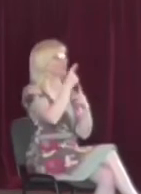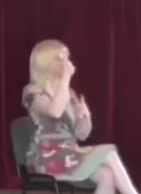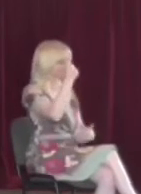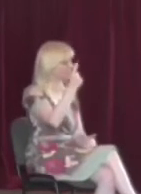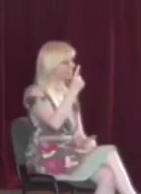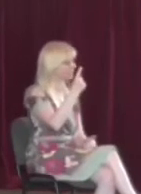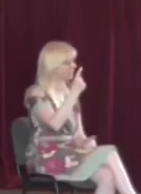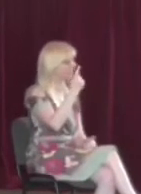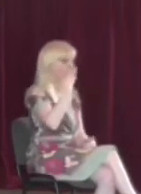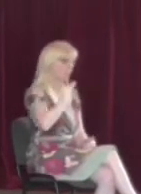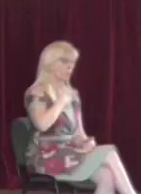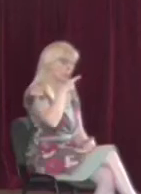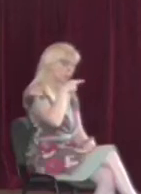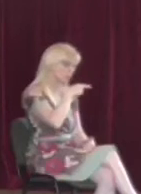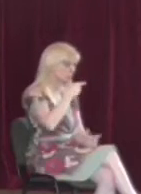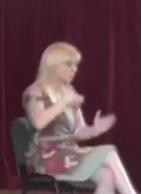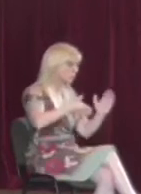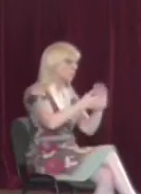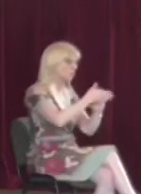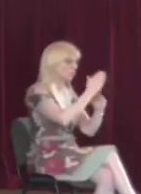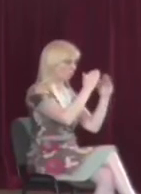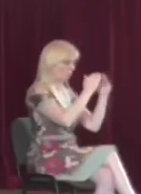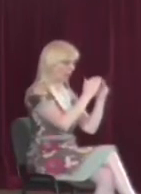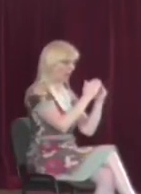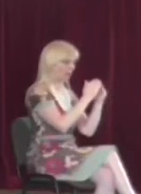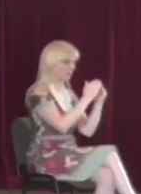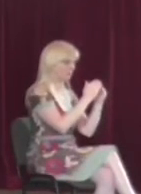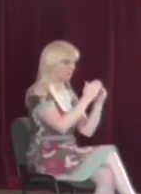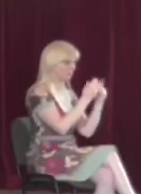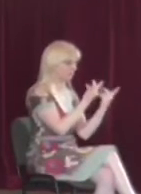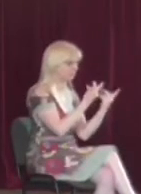Tarsus named Saul, for he is praying. In a vision,